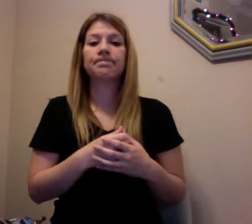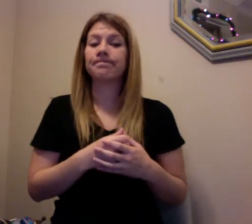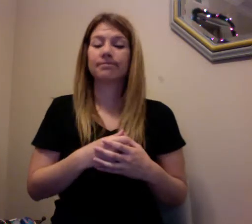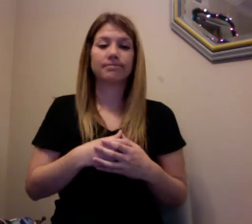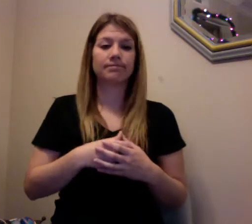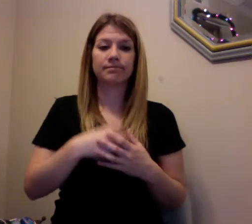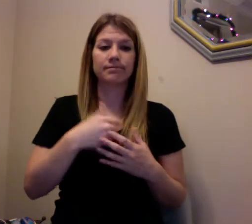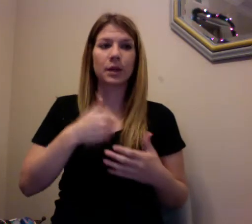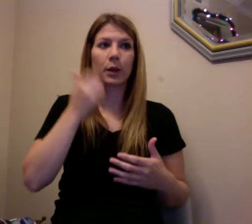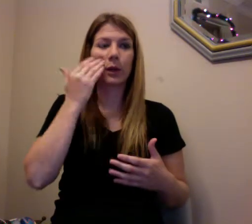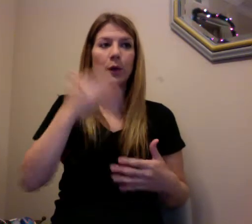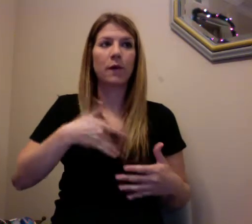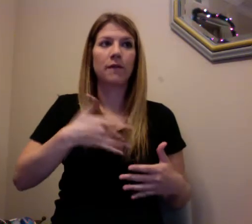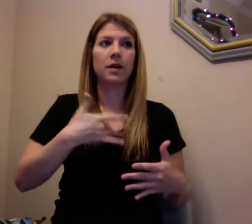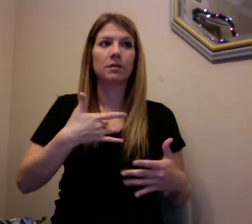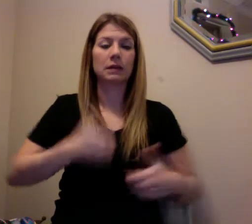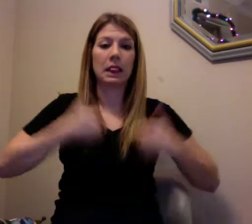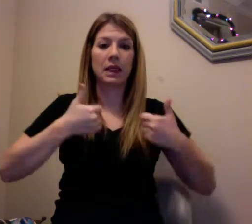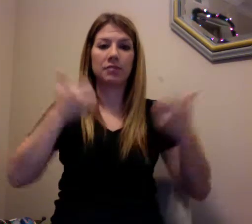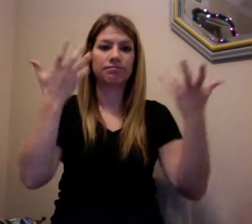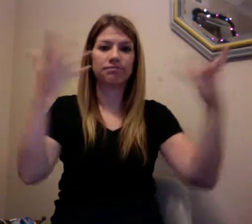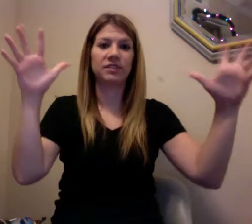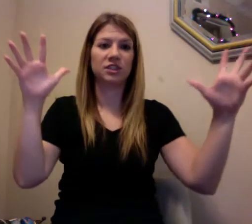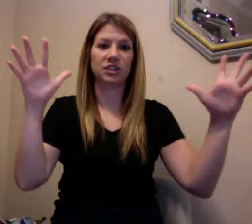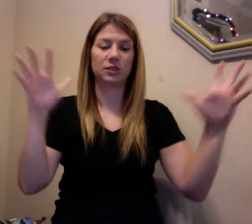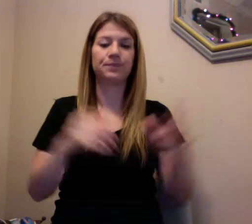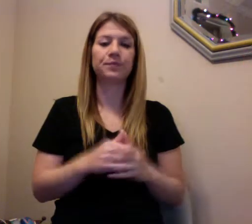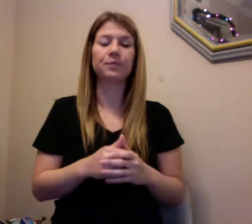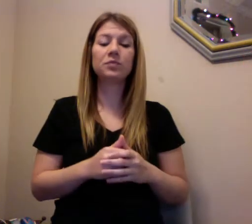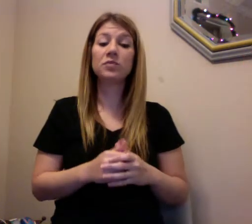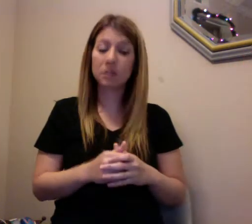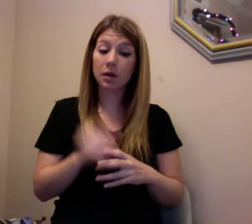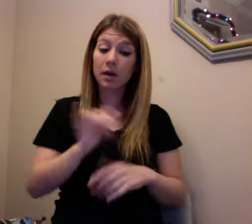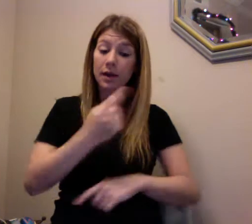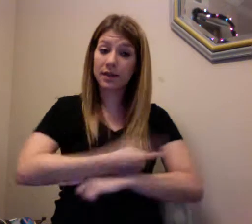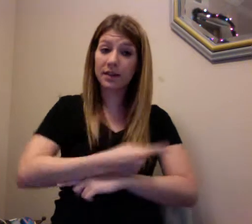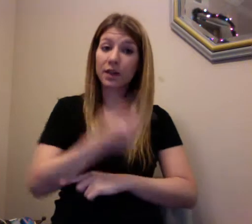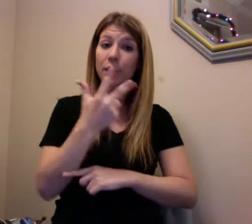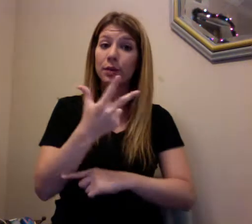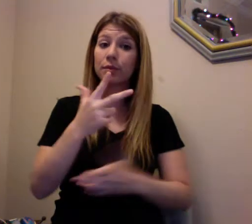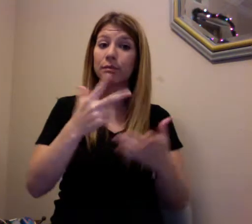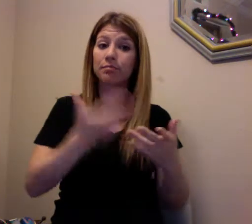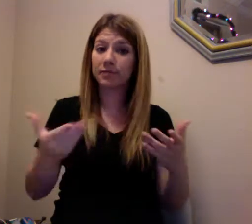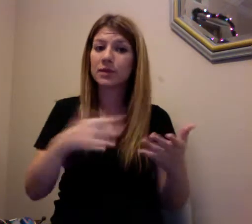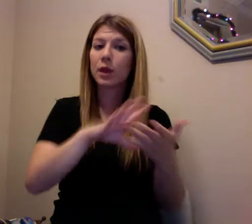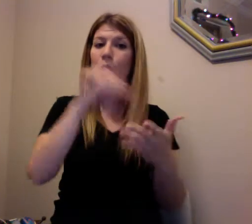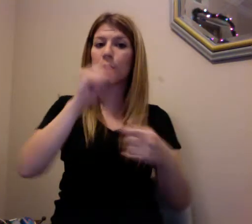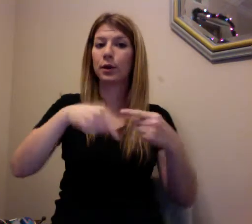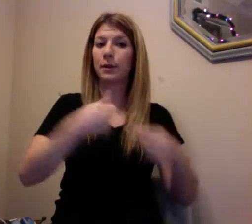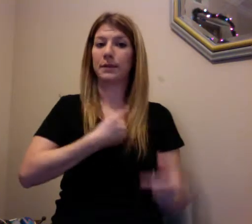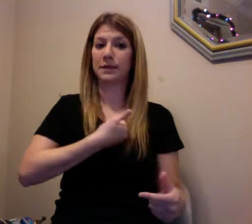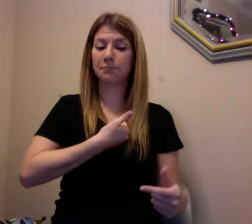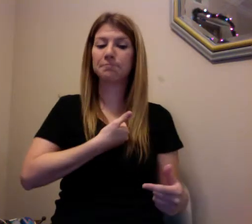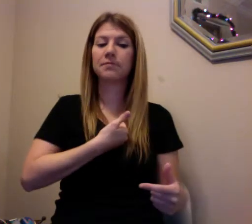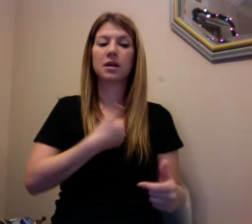that day. I learned that it all changes in an instant. We have this bucket